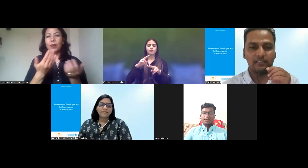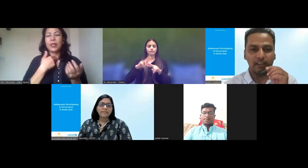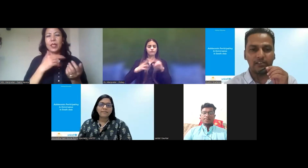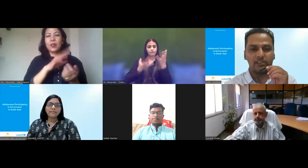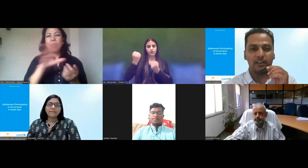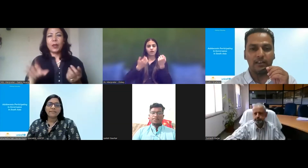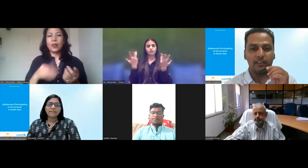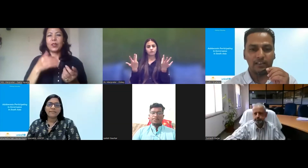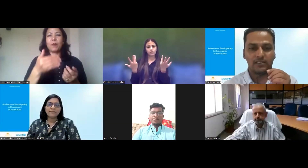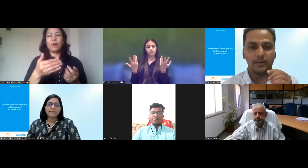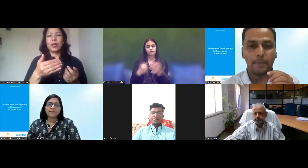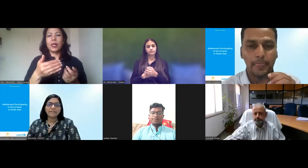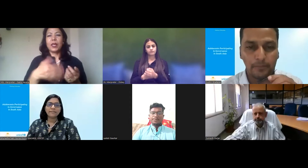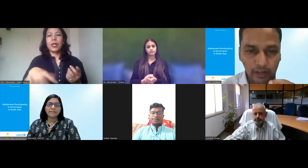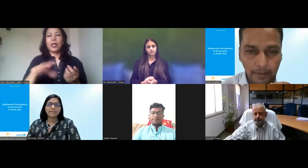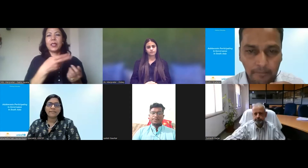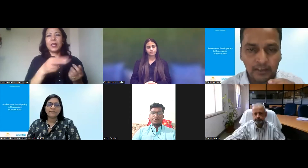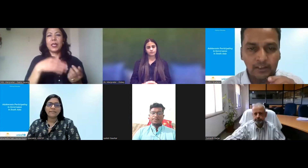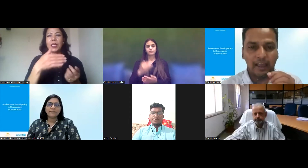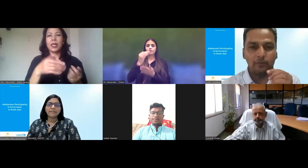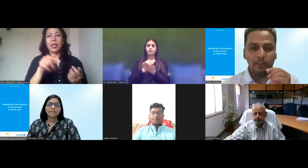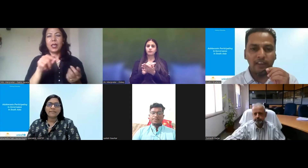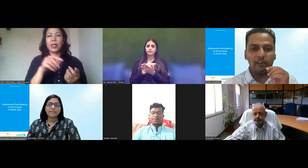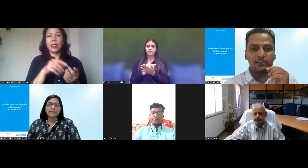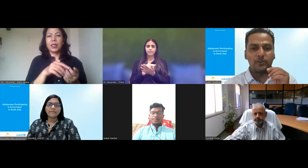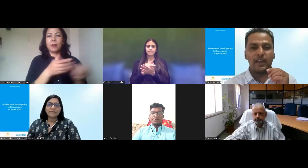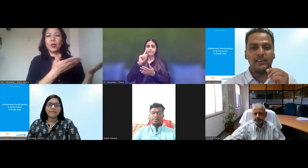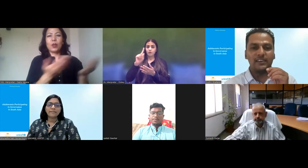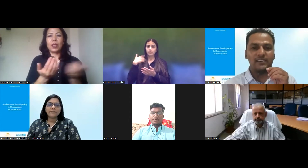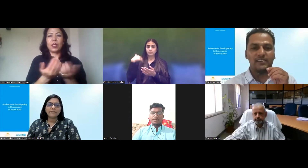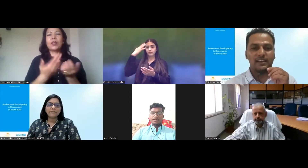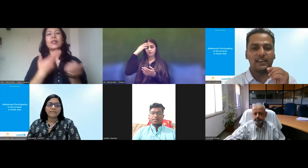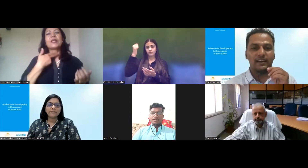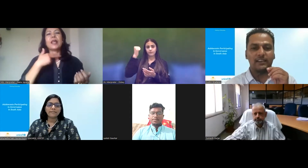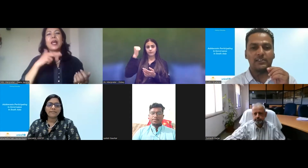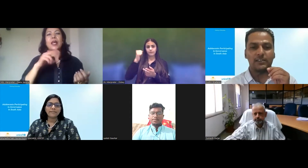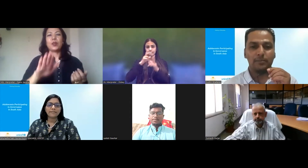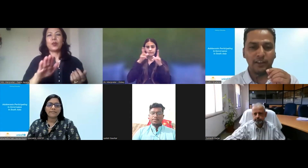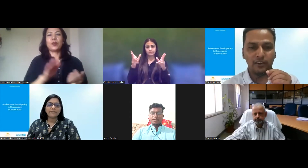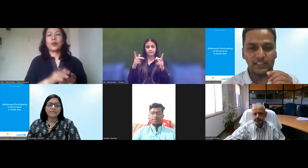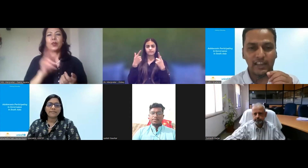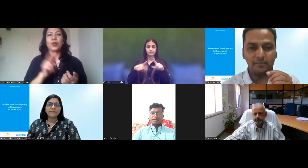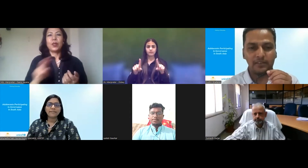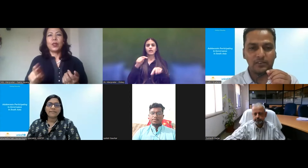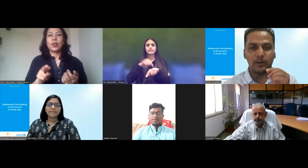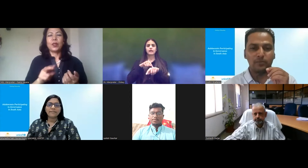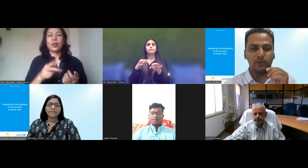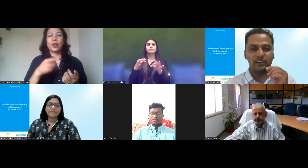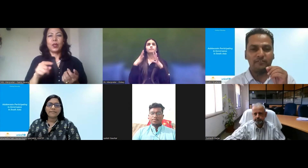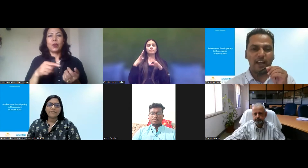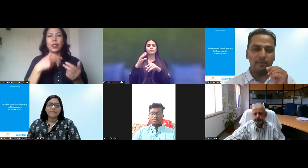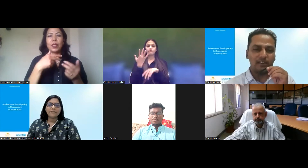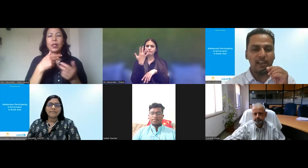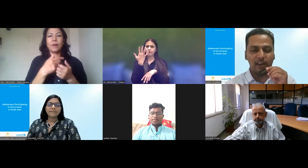and things in this program. And one thing I'd like to remind is let's be on time. So not more